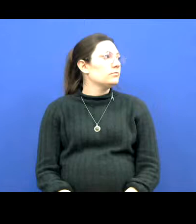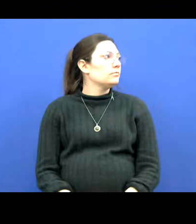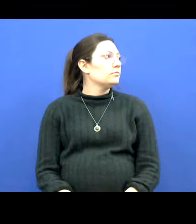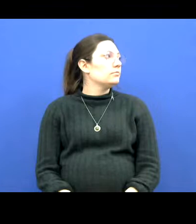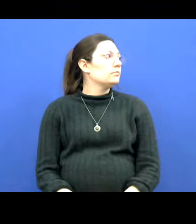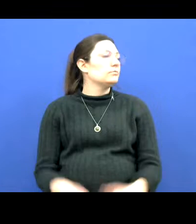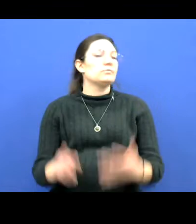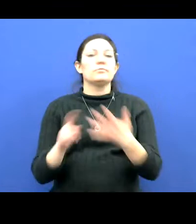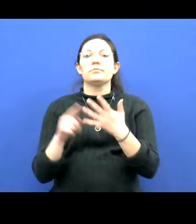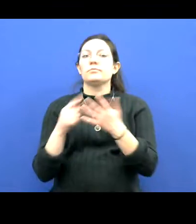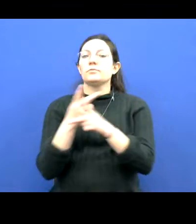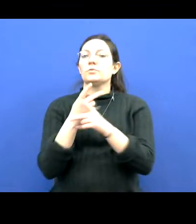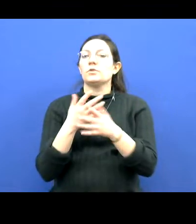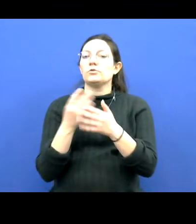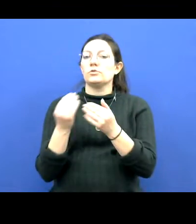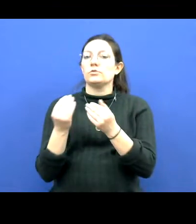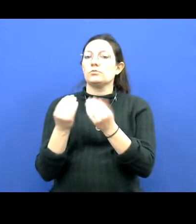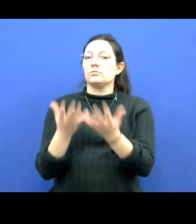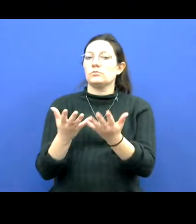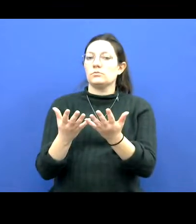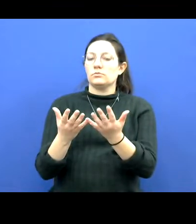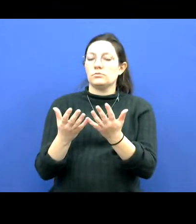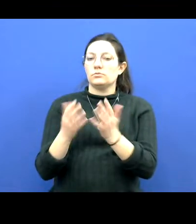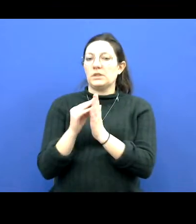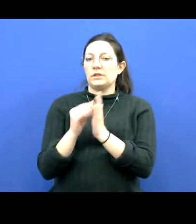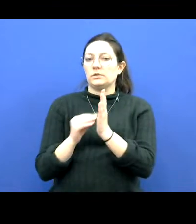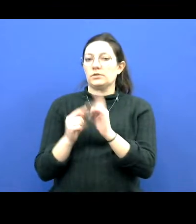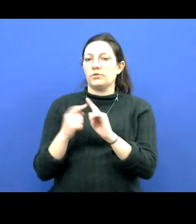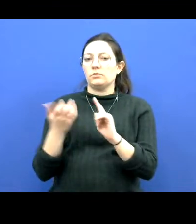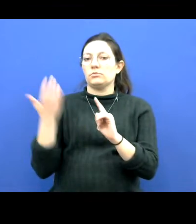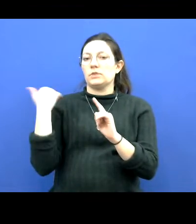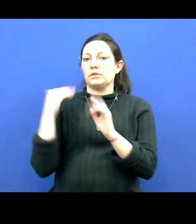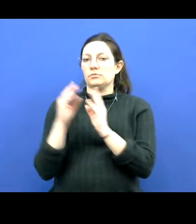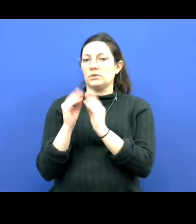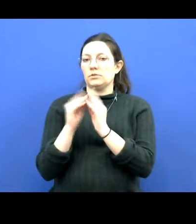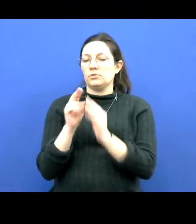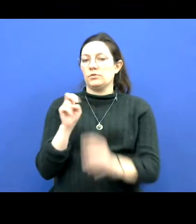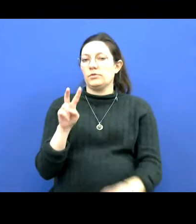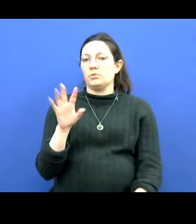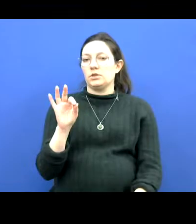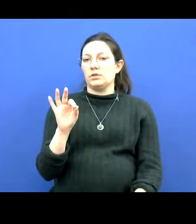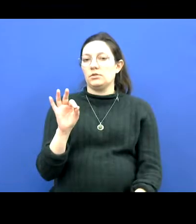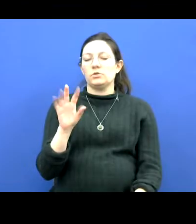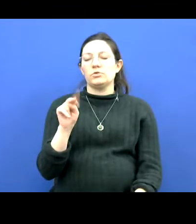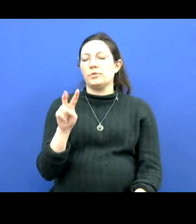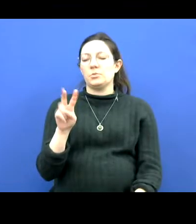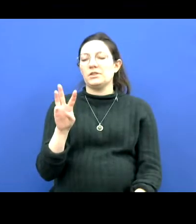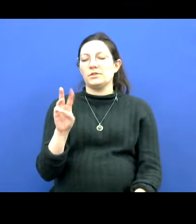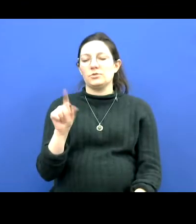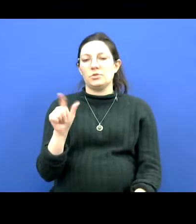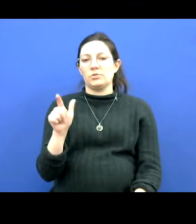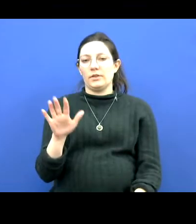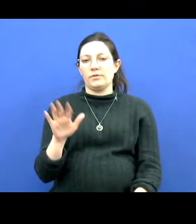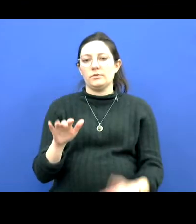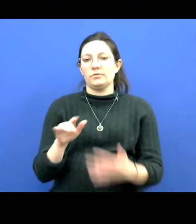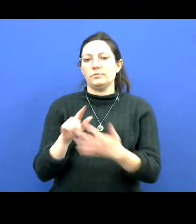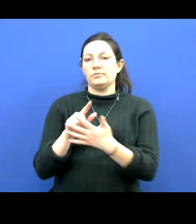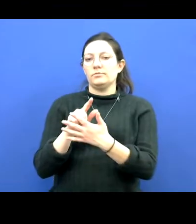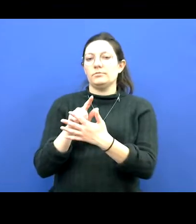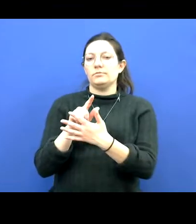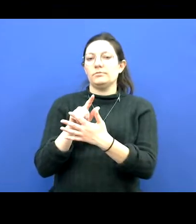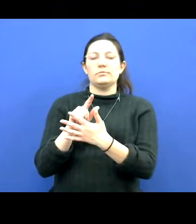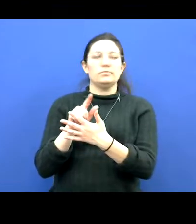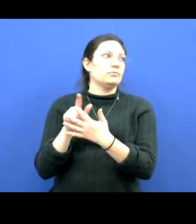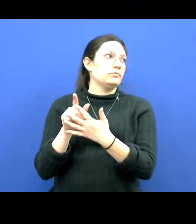Supervisor Schultz and fellow board members, I'd like to approve the minutes from the preceding meeting on November 6th, 2025. Second.